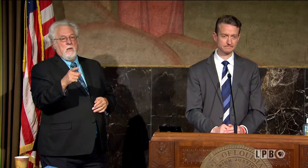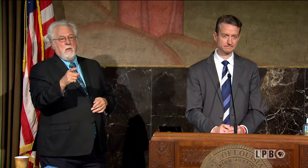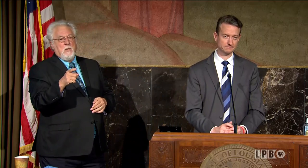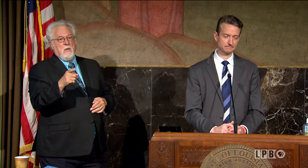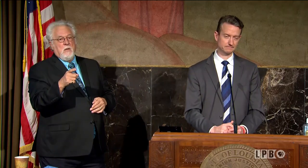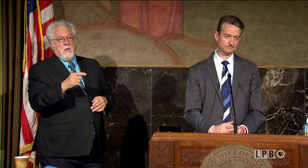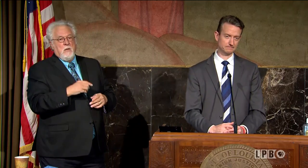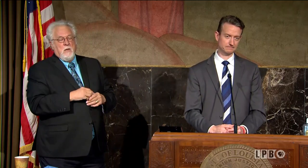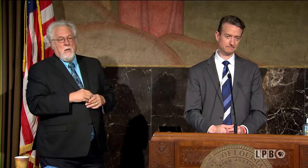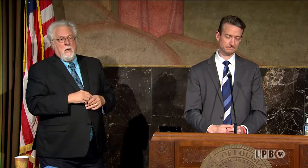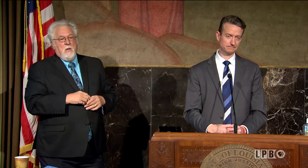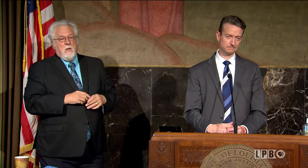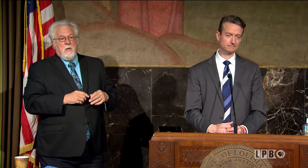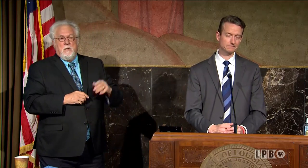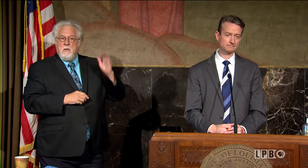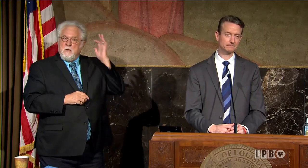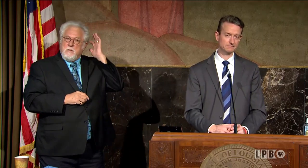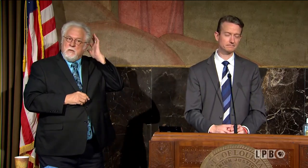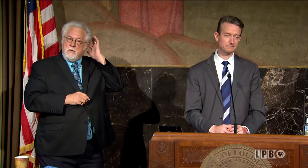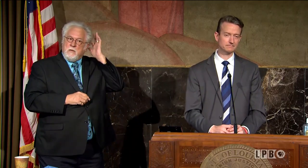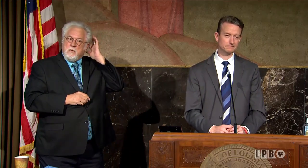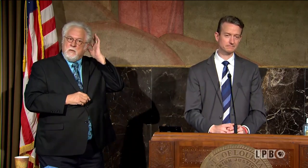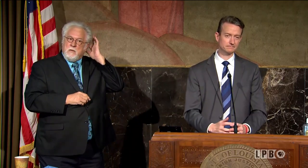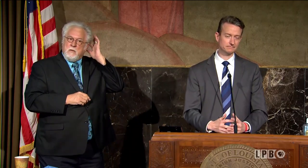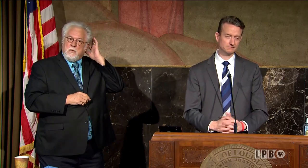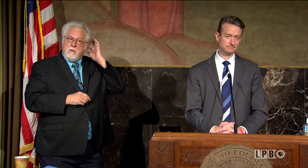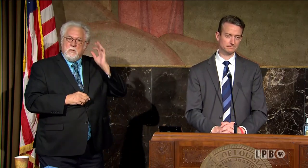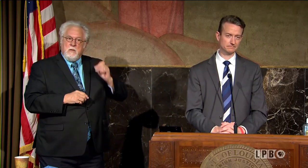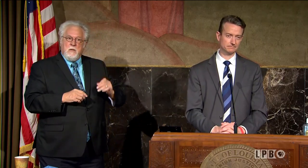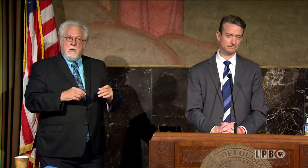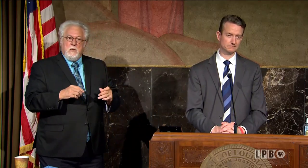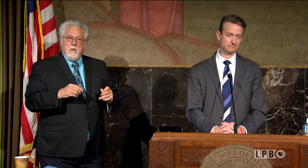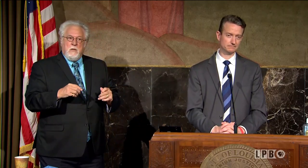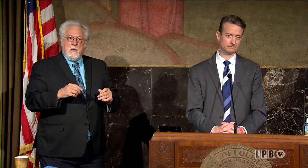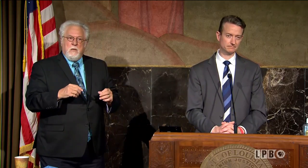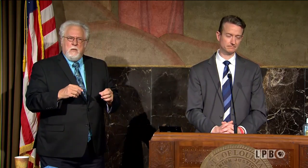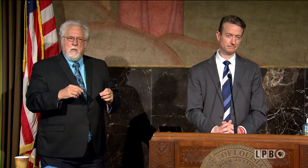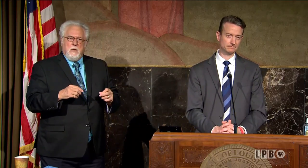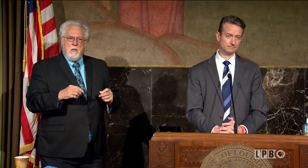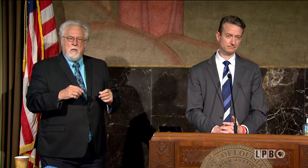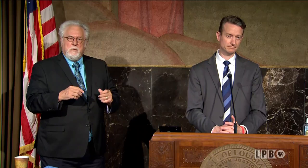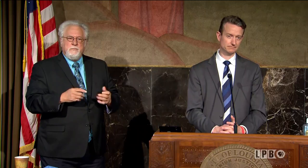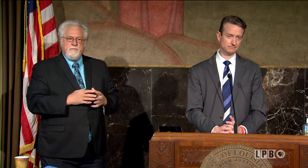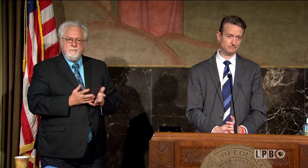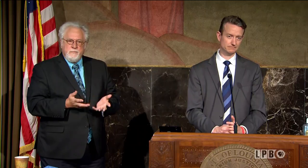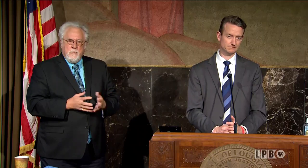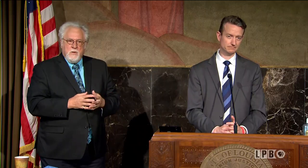those factors, both here and in other states as well, I mean,